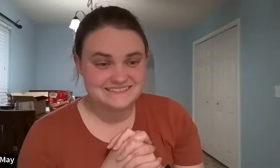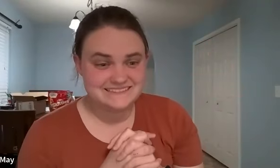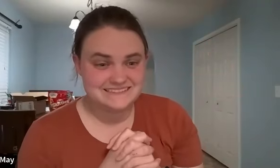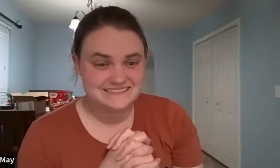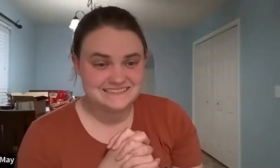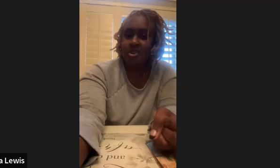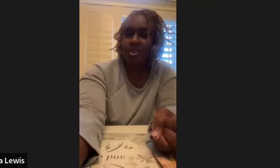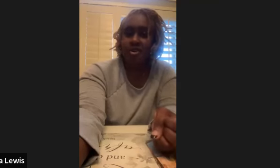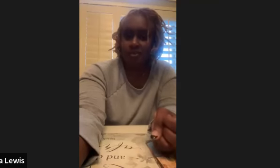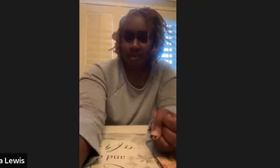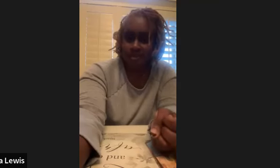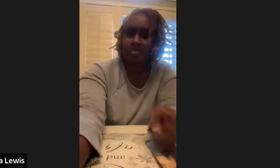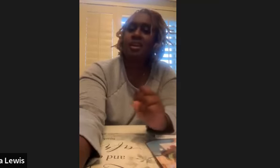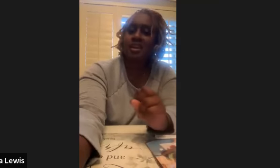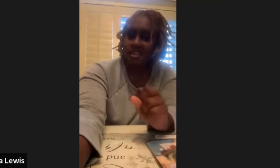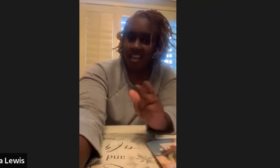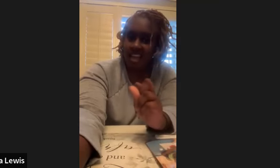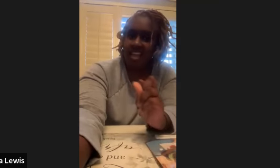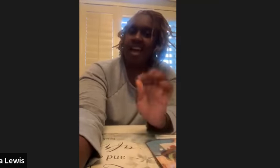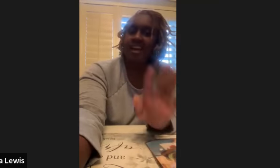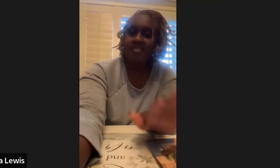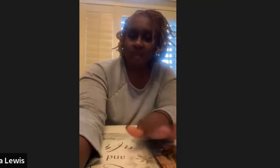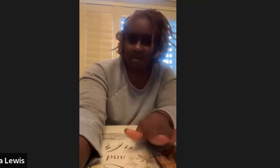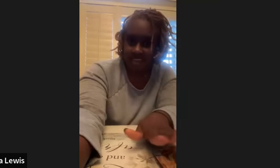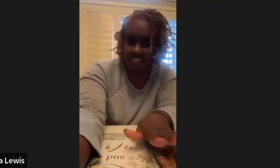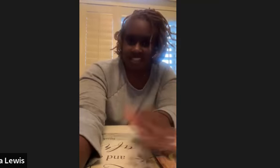I'm going to have to do a lot of review, but I have the foundation.